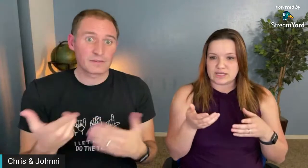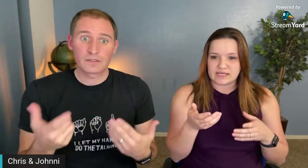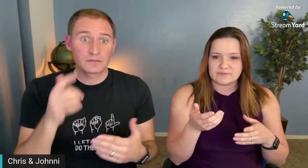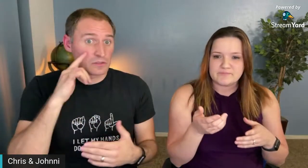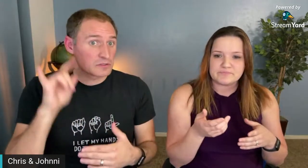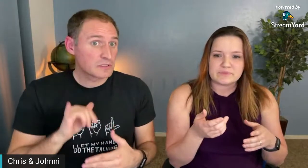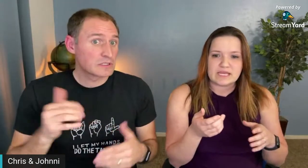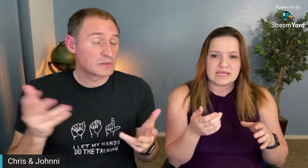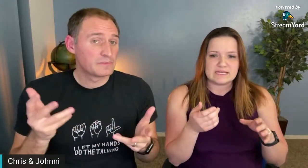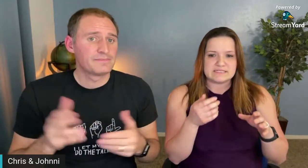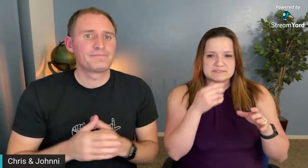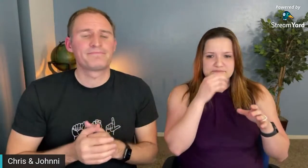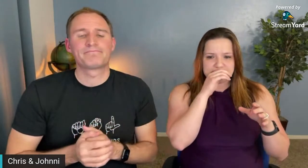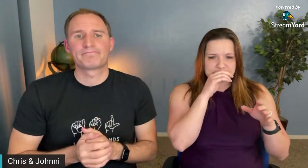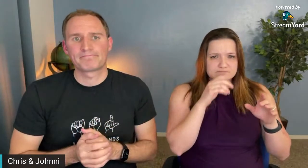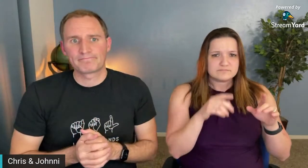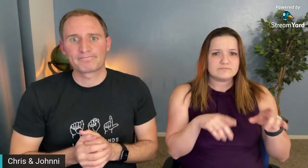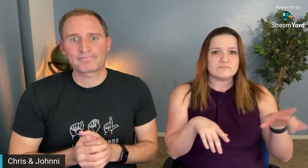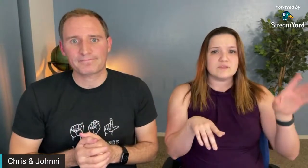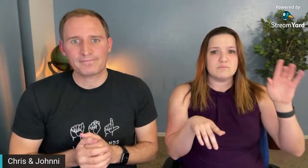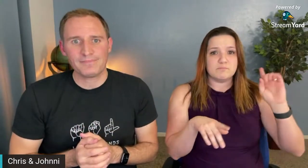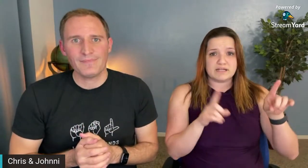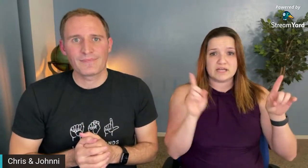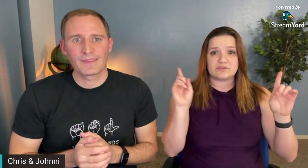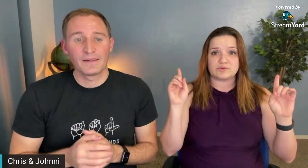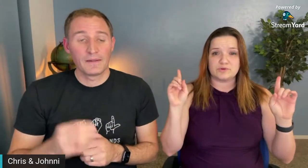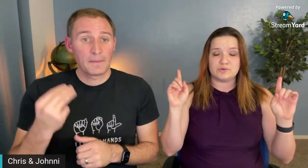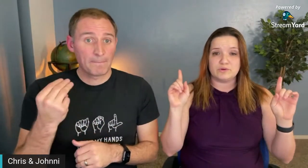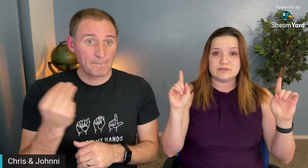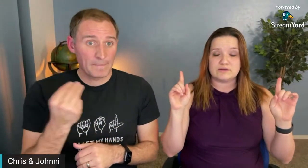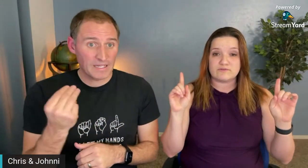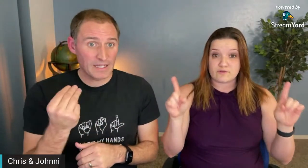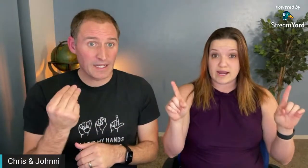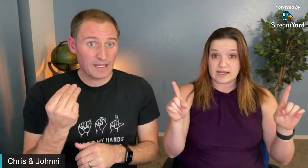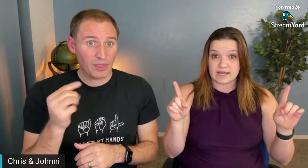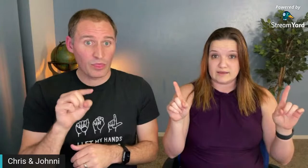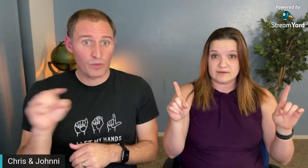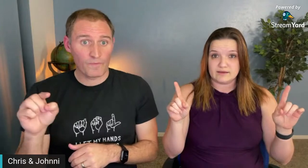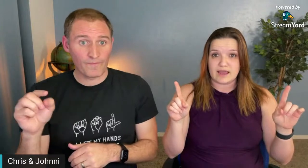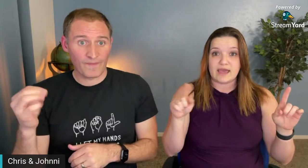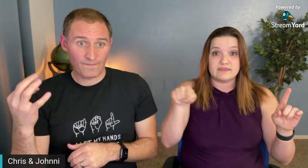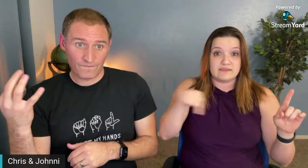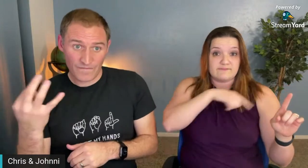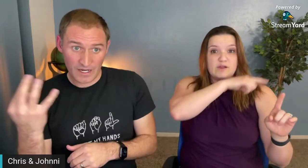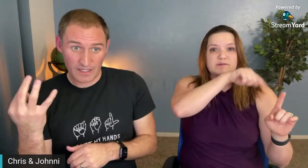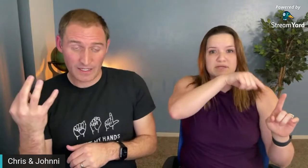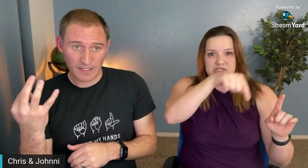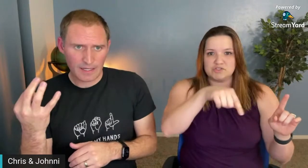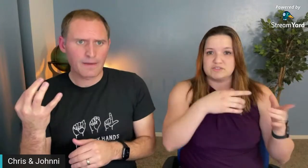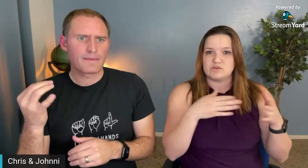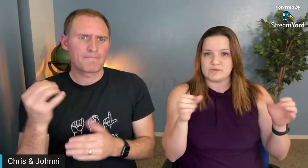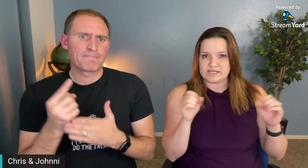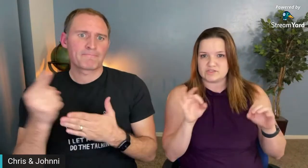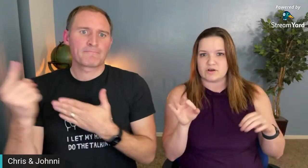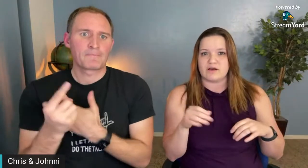like is Monday through Friday, and then the following Monday, Tuesday, the weekends are off.